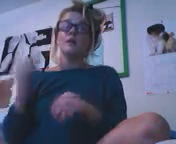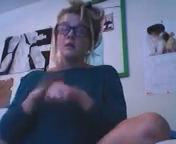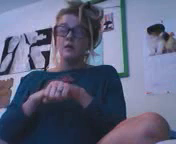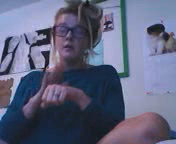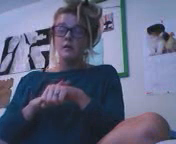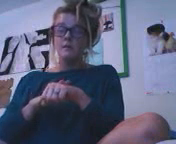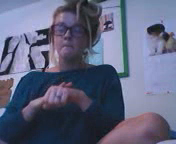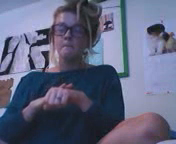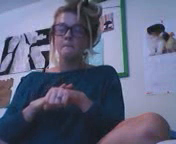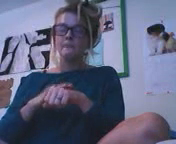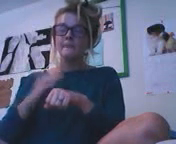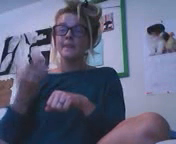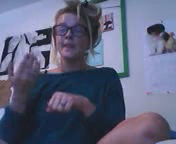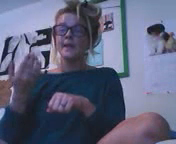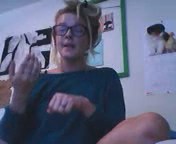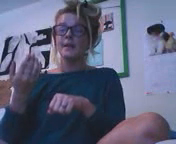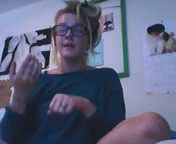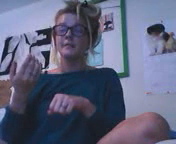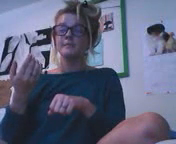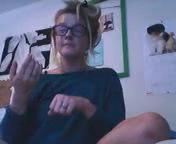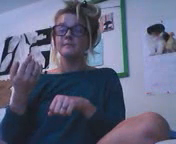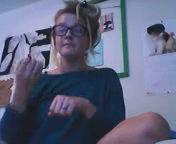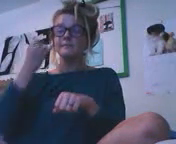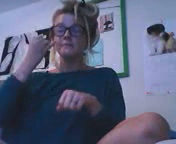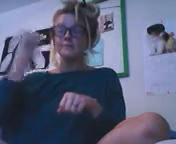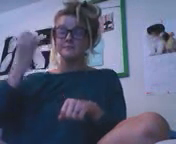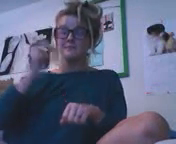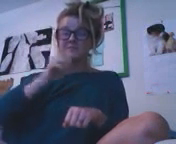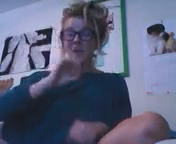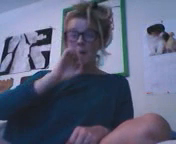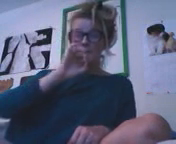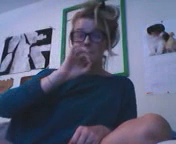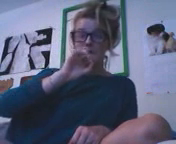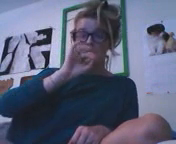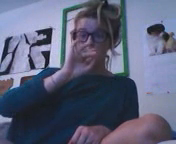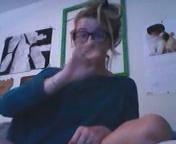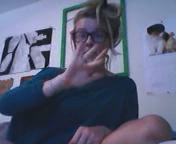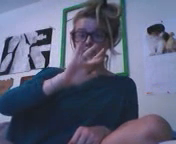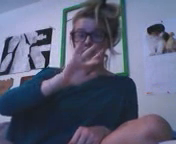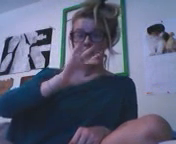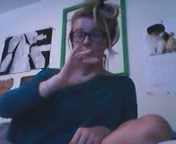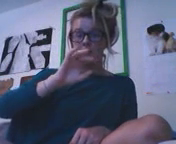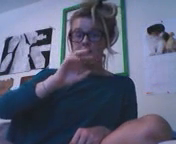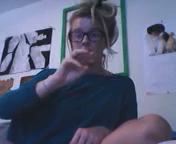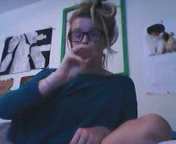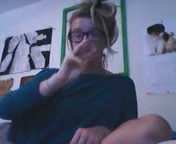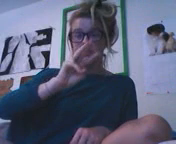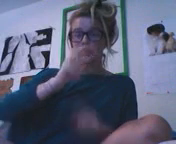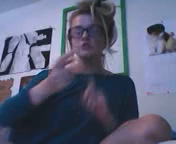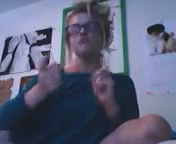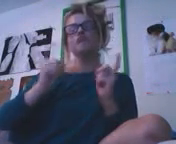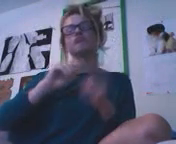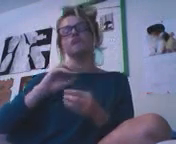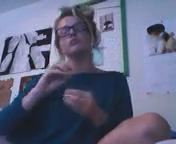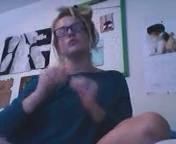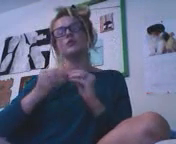not only changed the number of hydrogens on the reactant side, but I've also changed the number of oxygens. I now have my